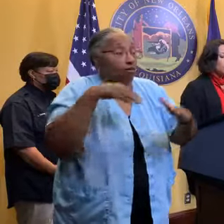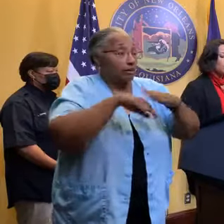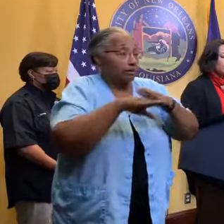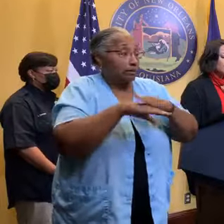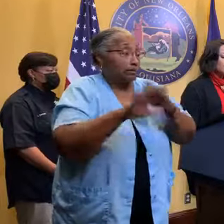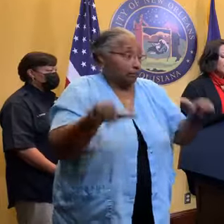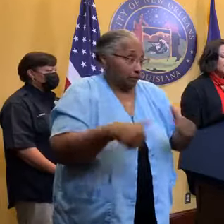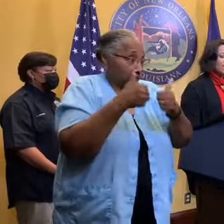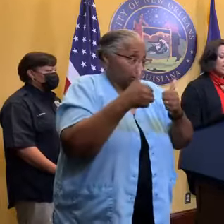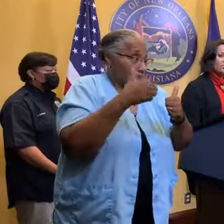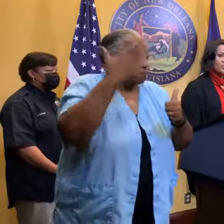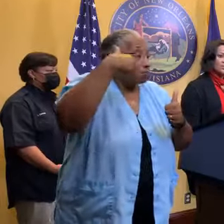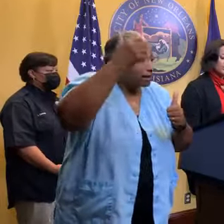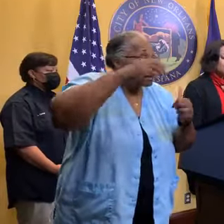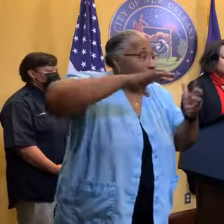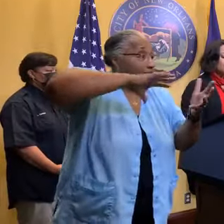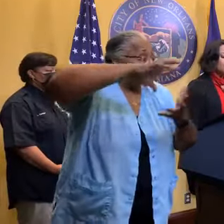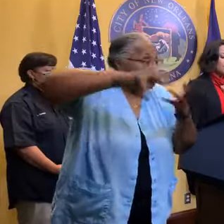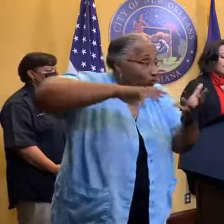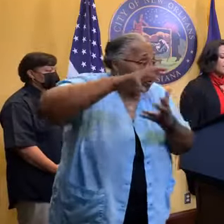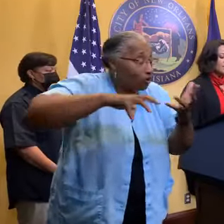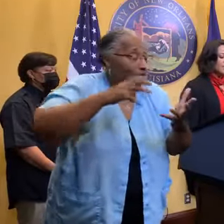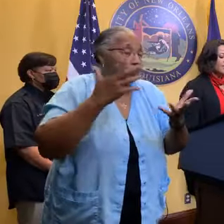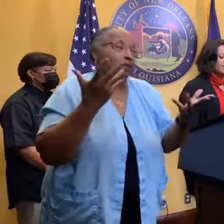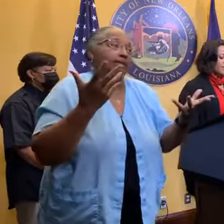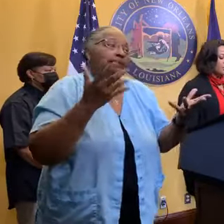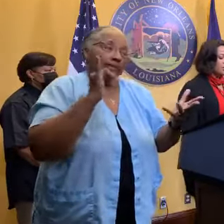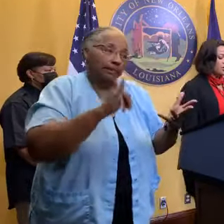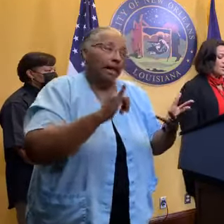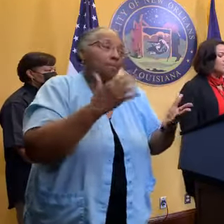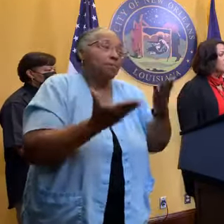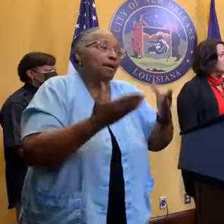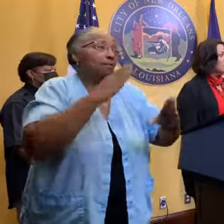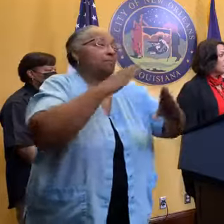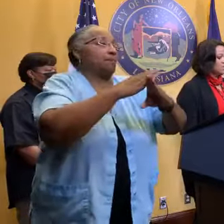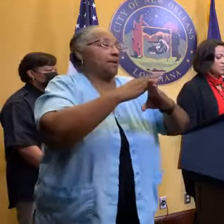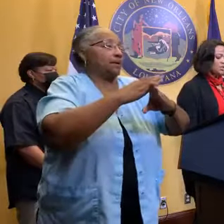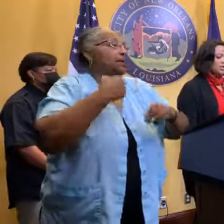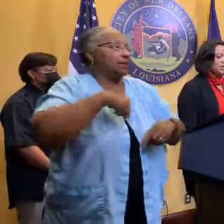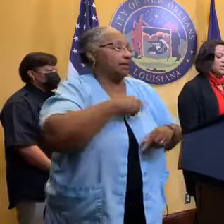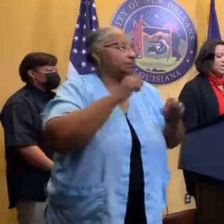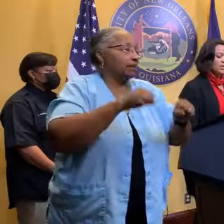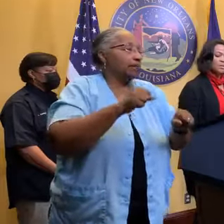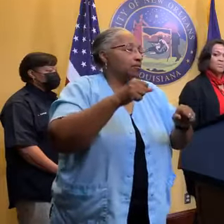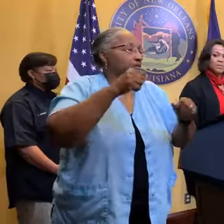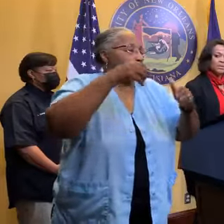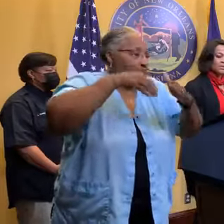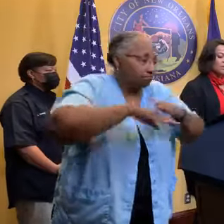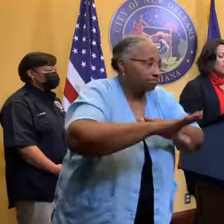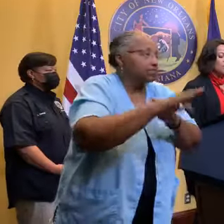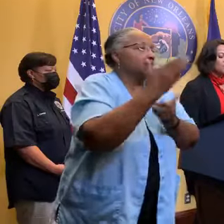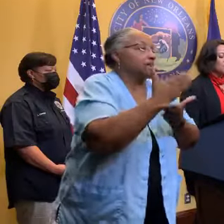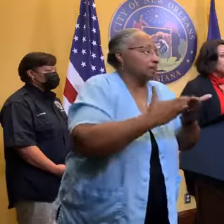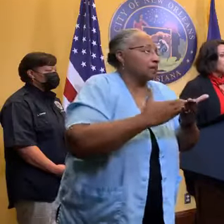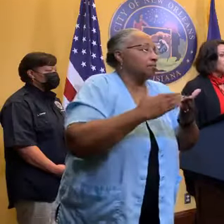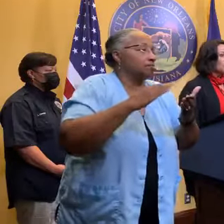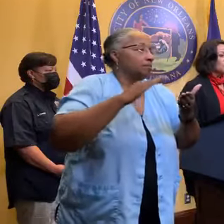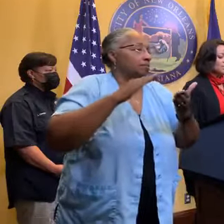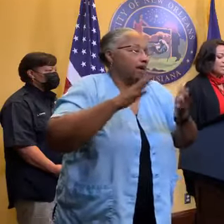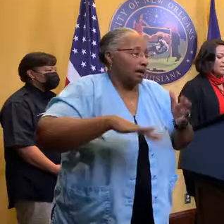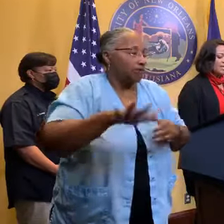storm will affect our ability to reach some areas of our territory and could delay restoration in those communities. When